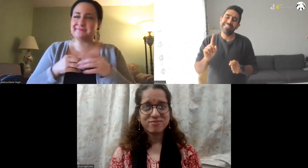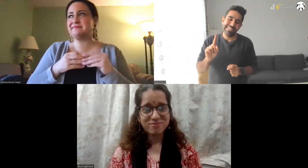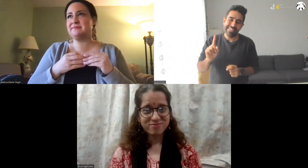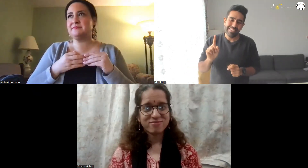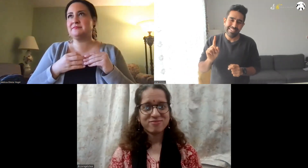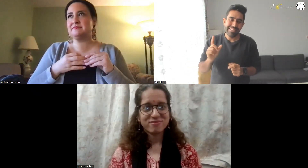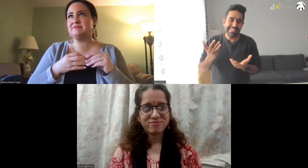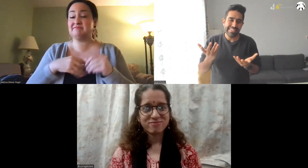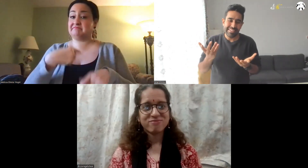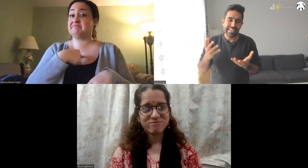if